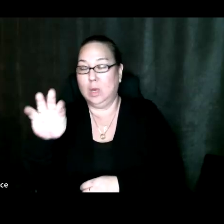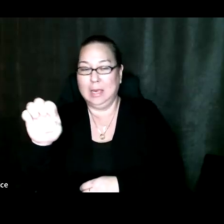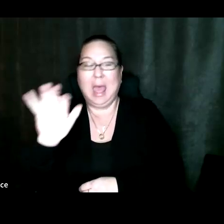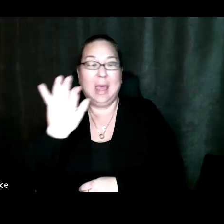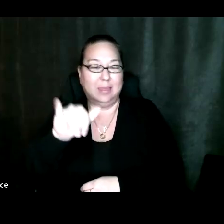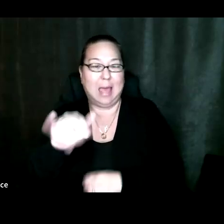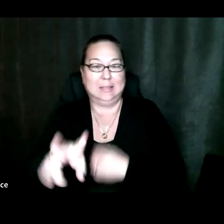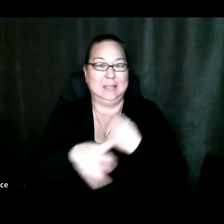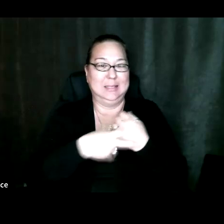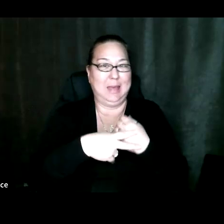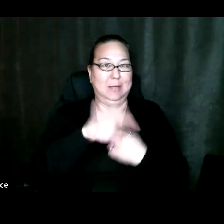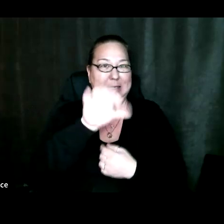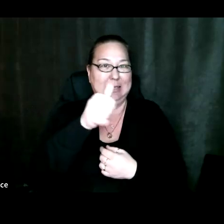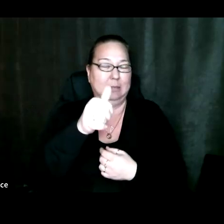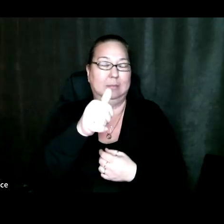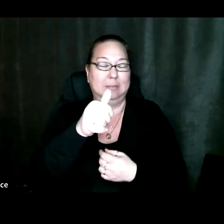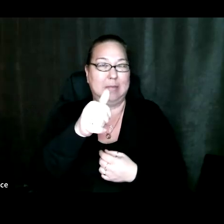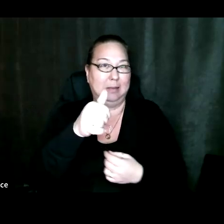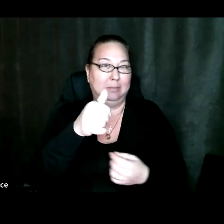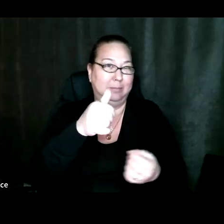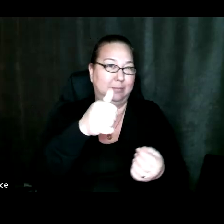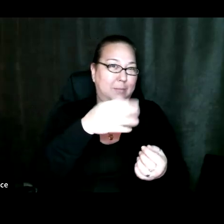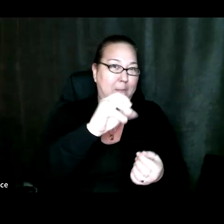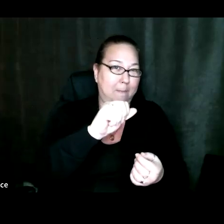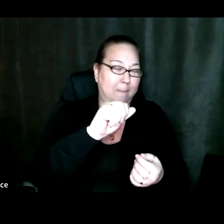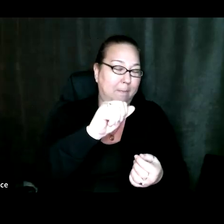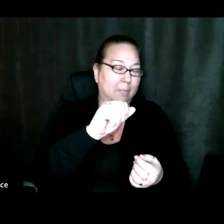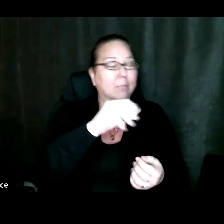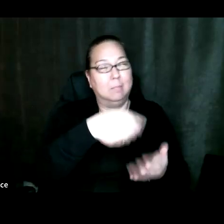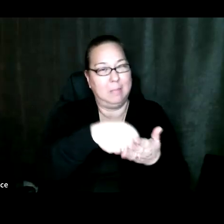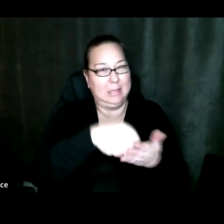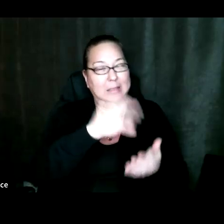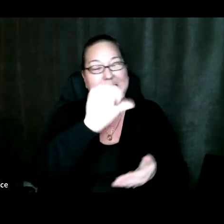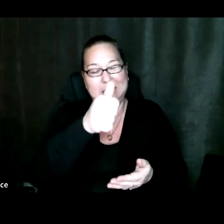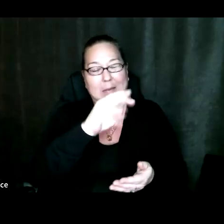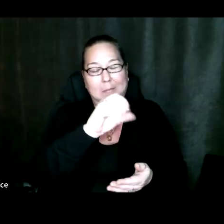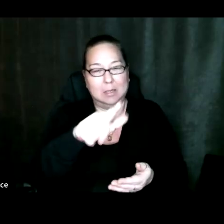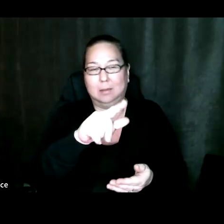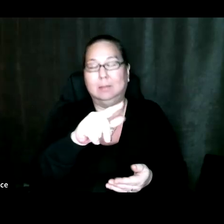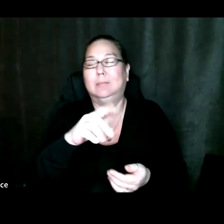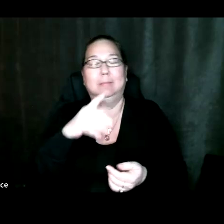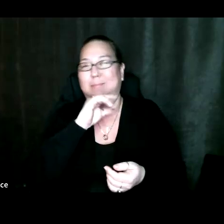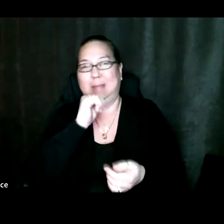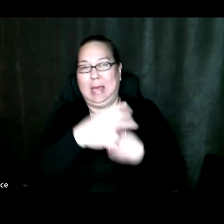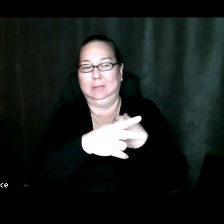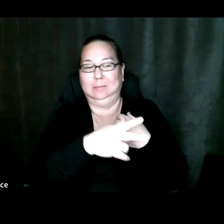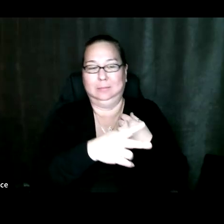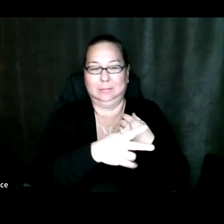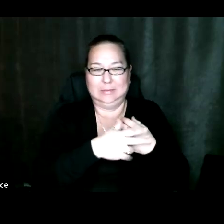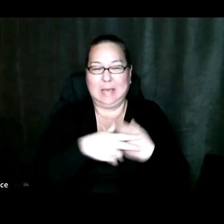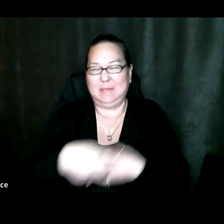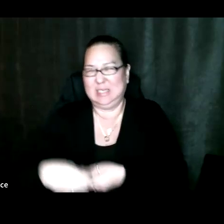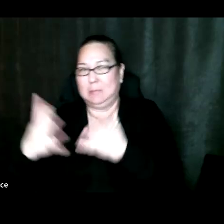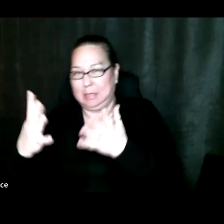salary savings, in salary spending, excuse me. So as you can see, our filled rate before the pandemic